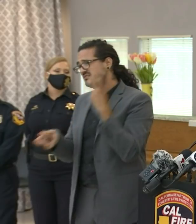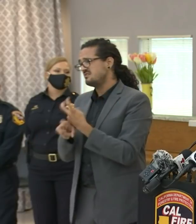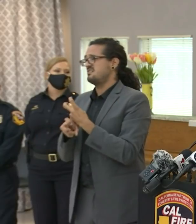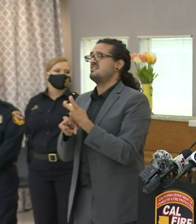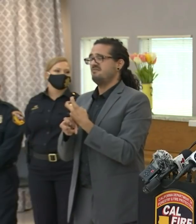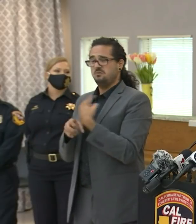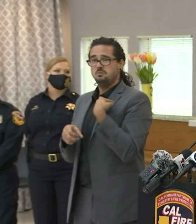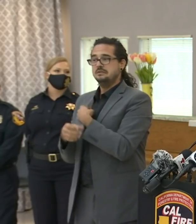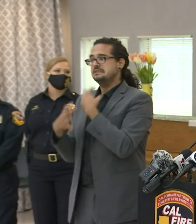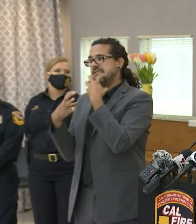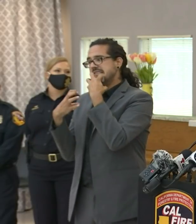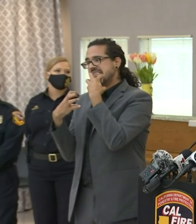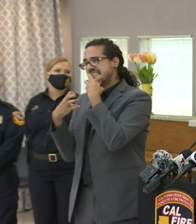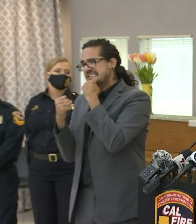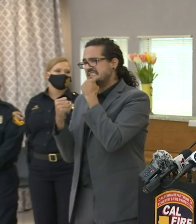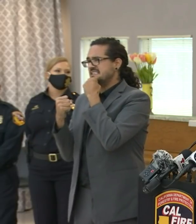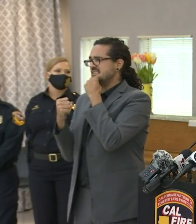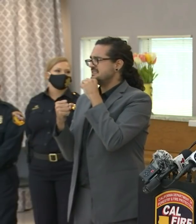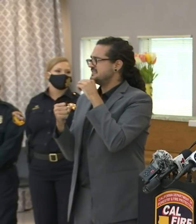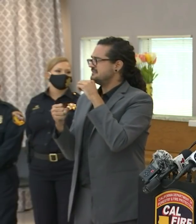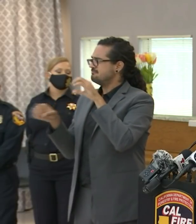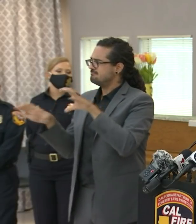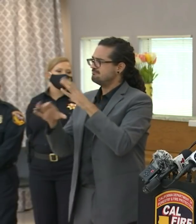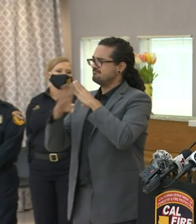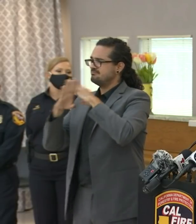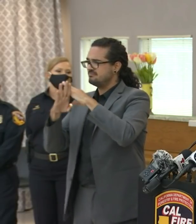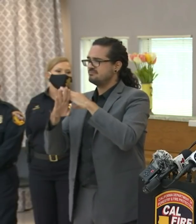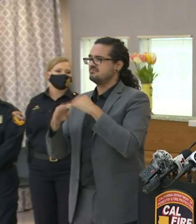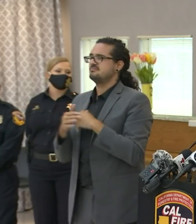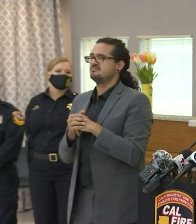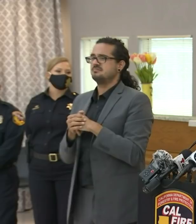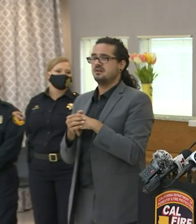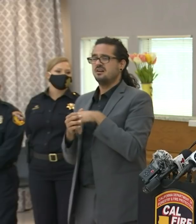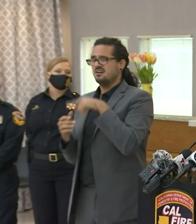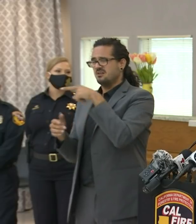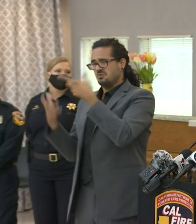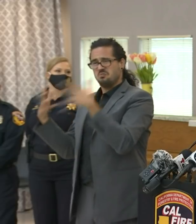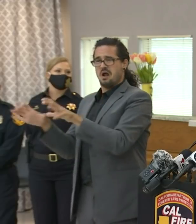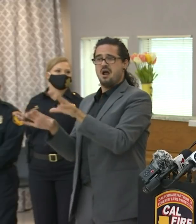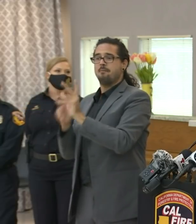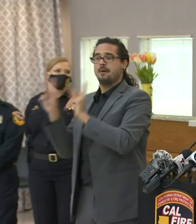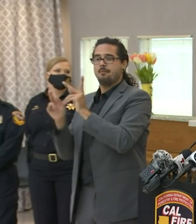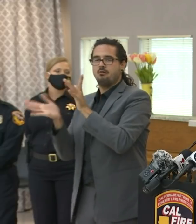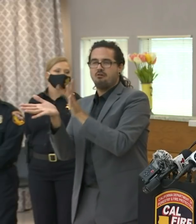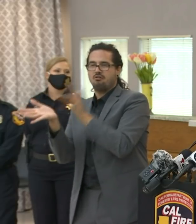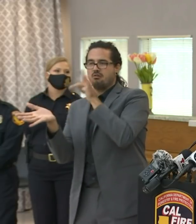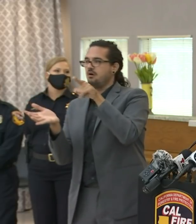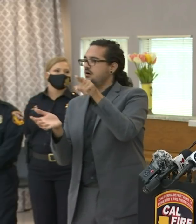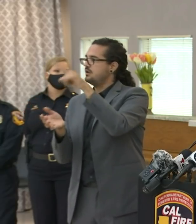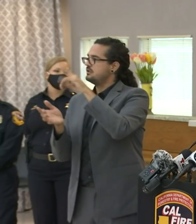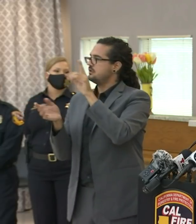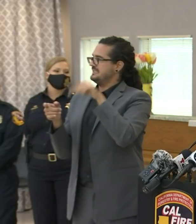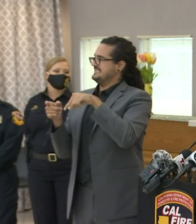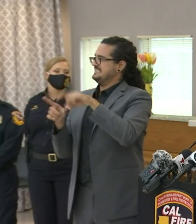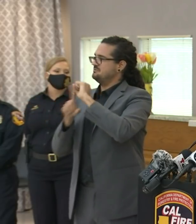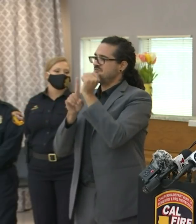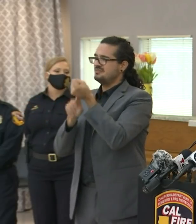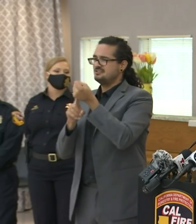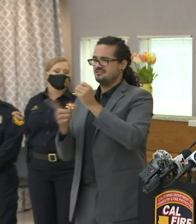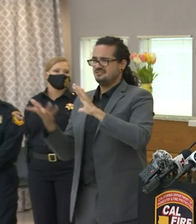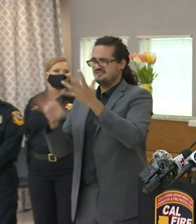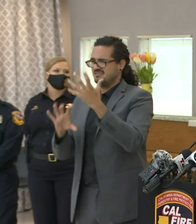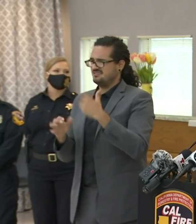looking for people, trying to prey on people when they can't protect their own property. That we take very personally, and we're doing everything we can to look for